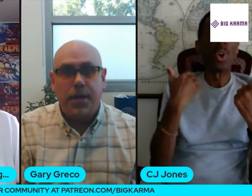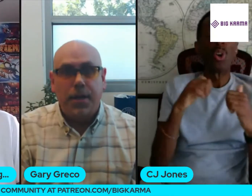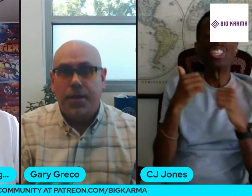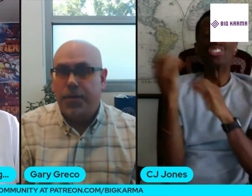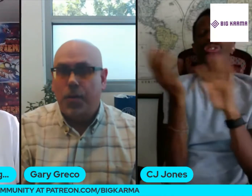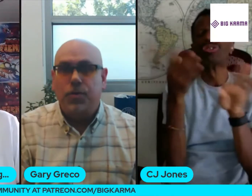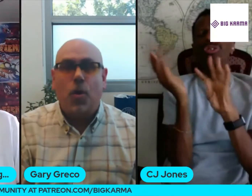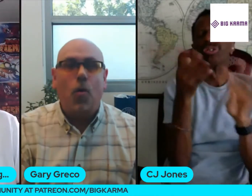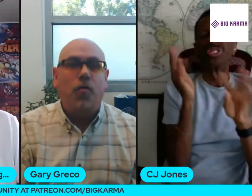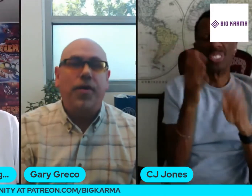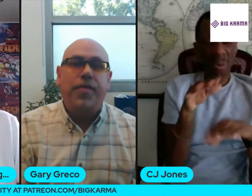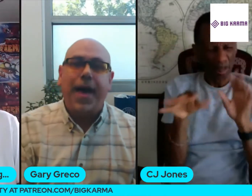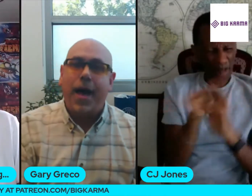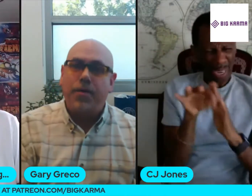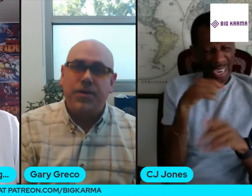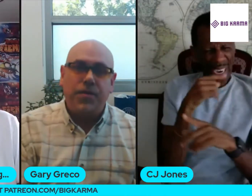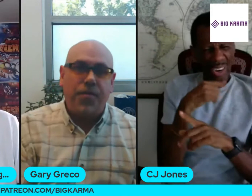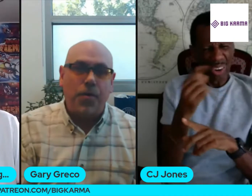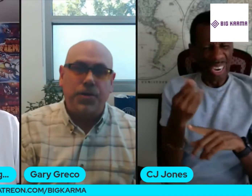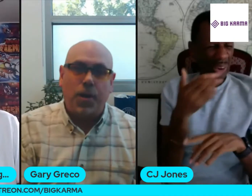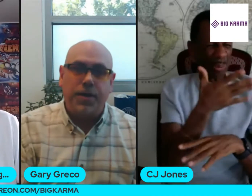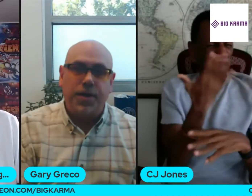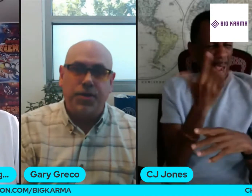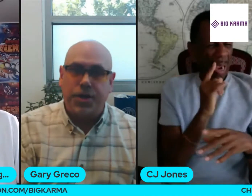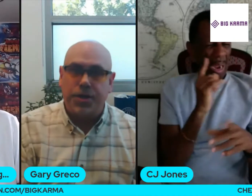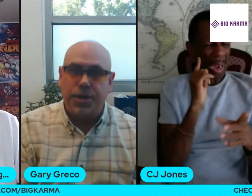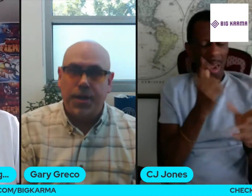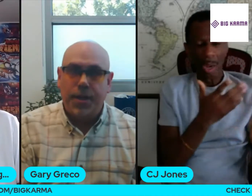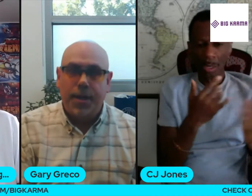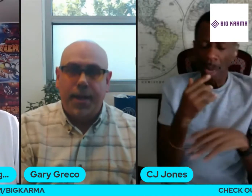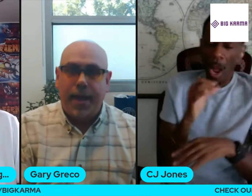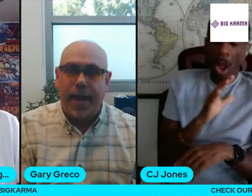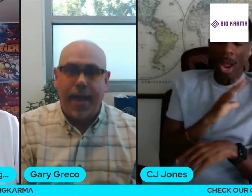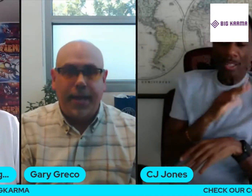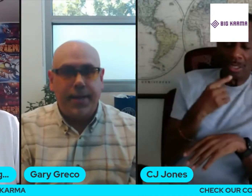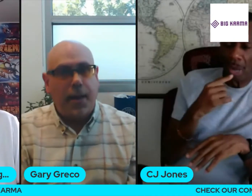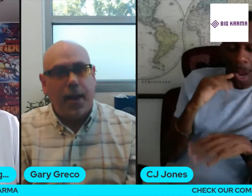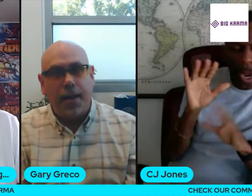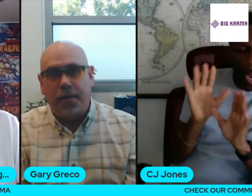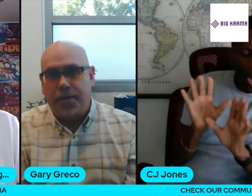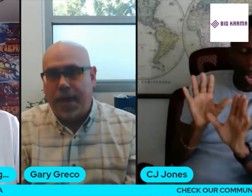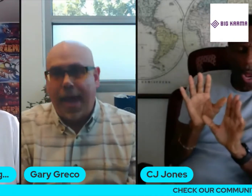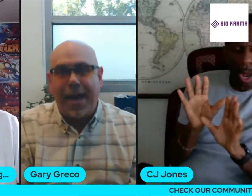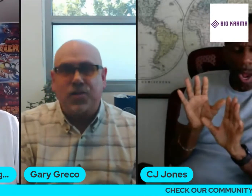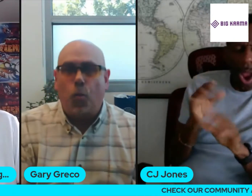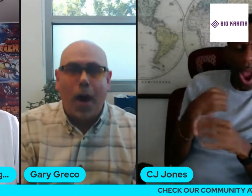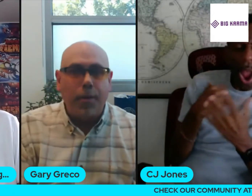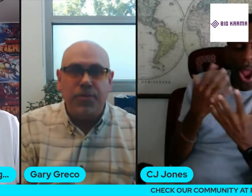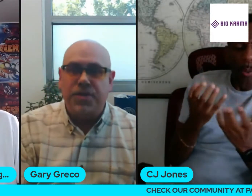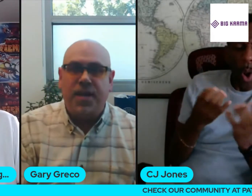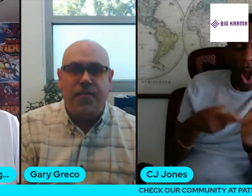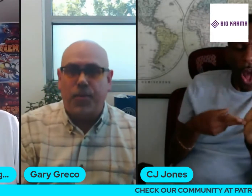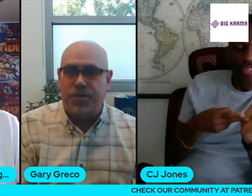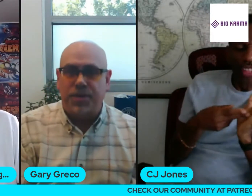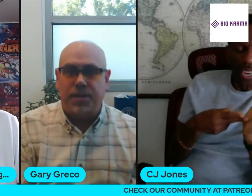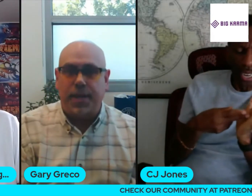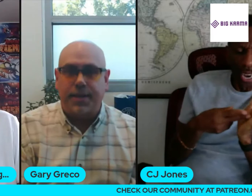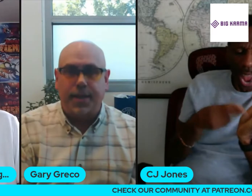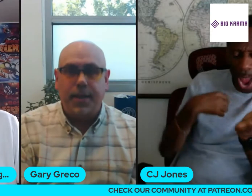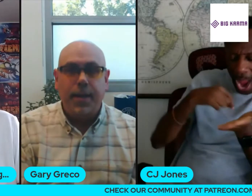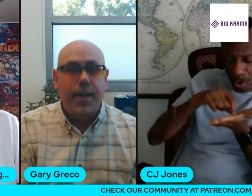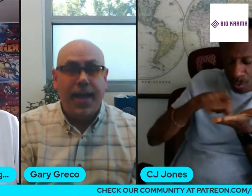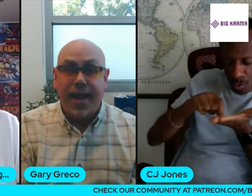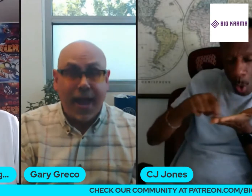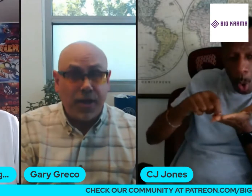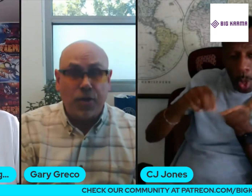because there was over 1,000 folks that auditioned, and they asked, why was a deaf person